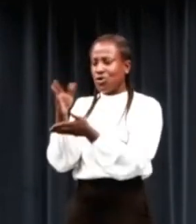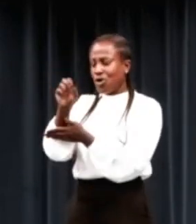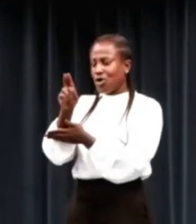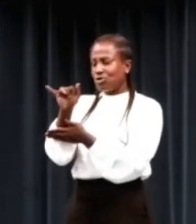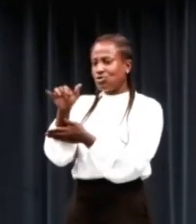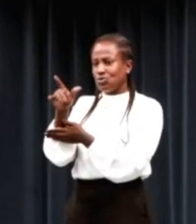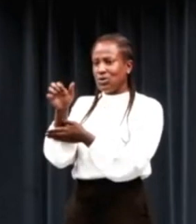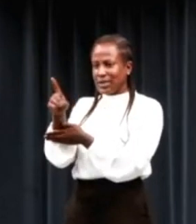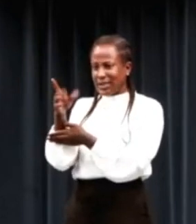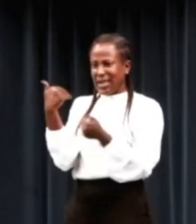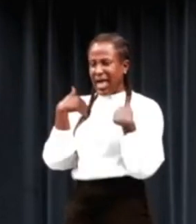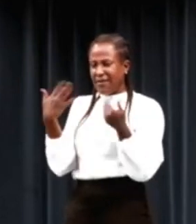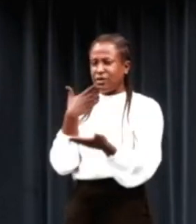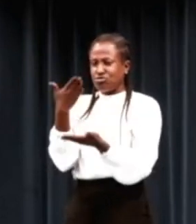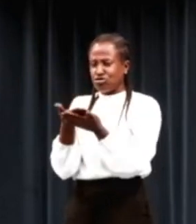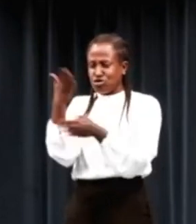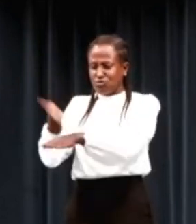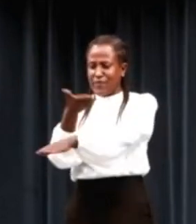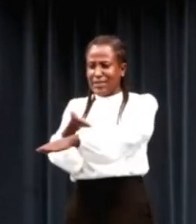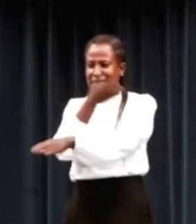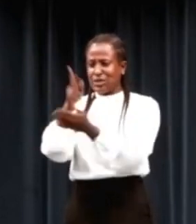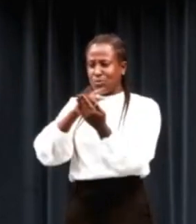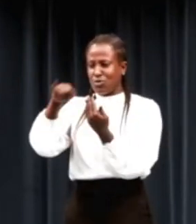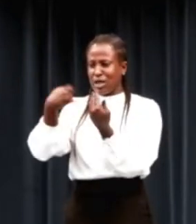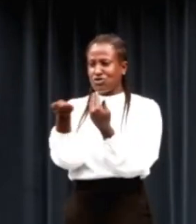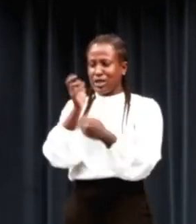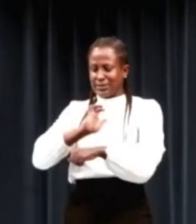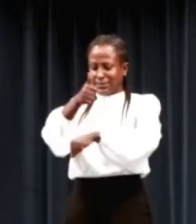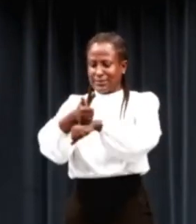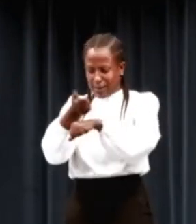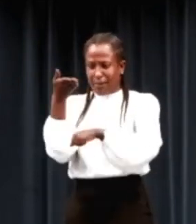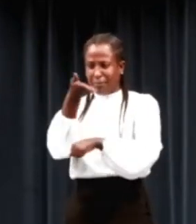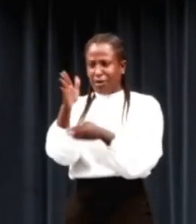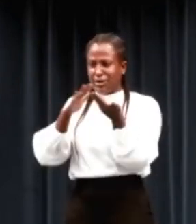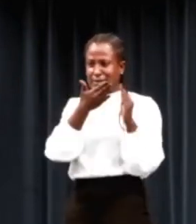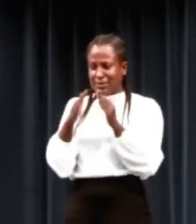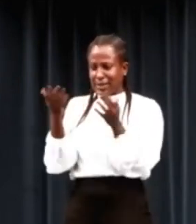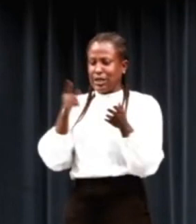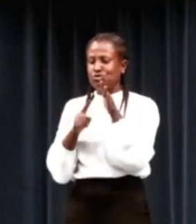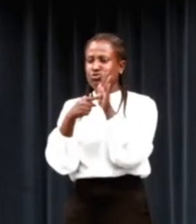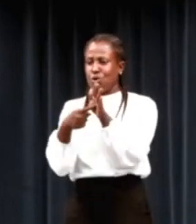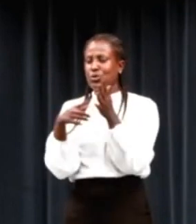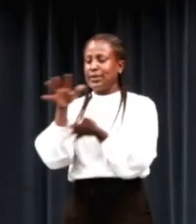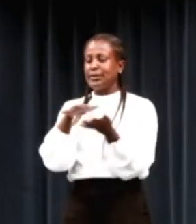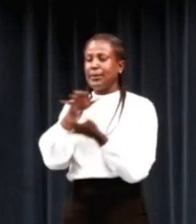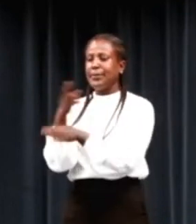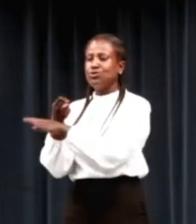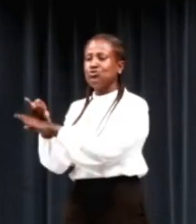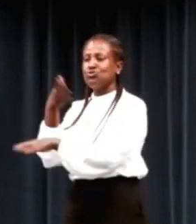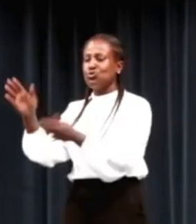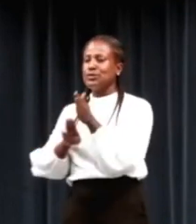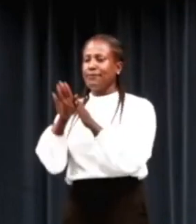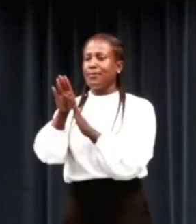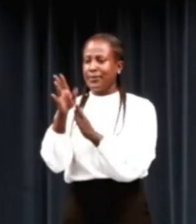one of our most ambitious county revitalization projects that truly showcases the power of mixed-use development, and that's